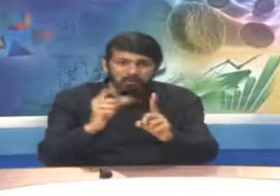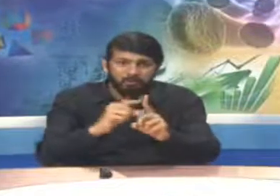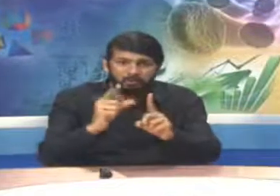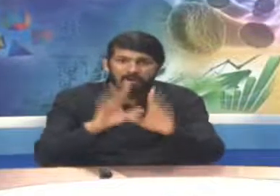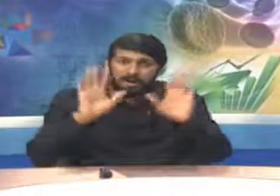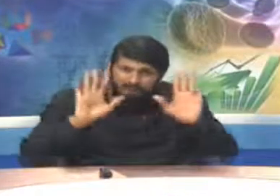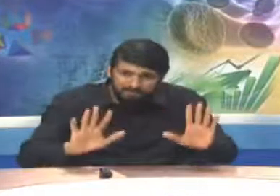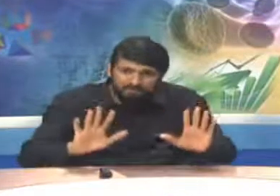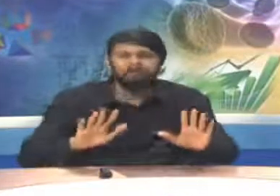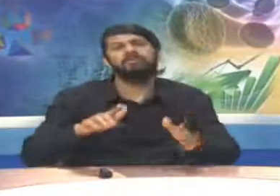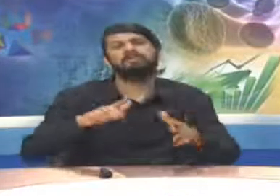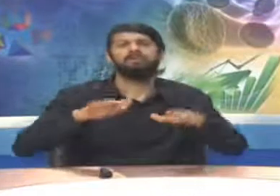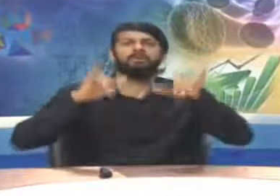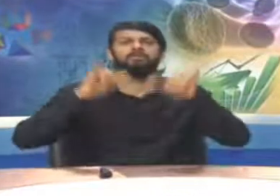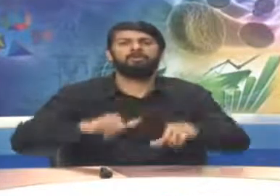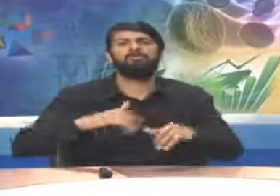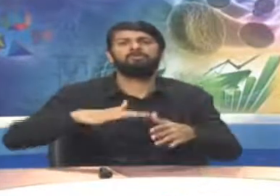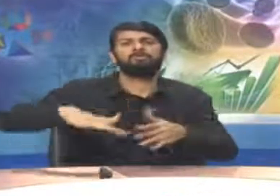As Marx used to say,